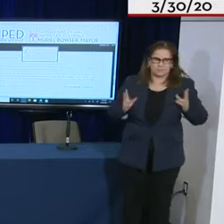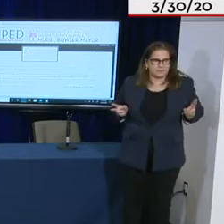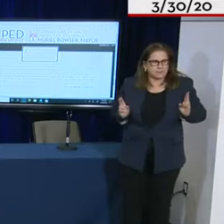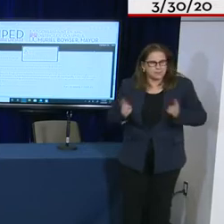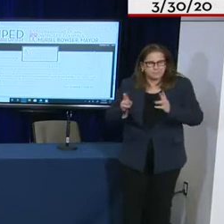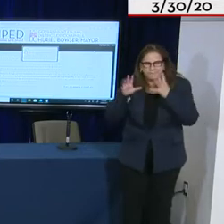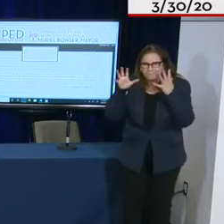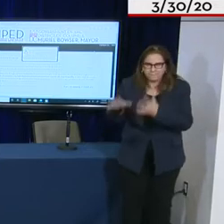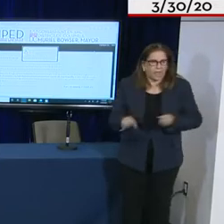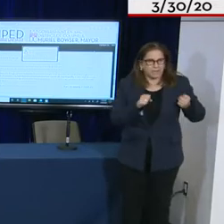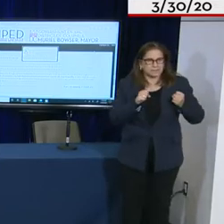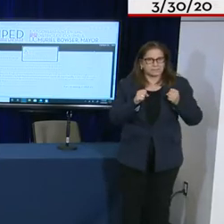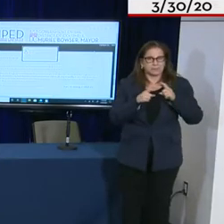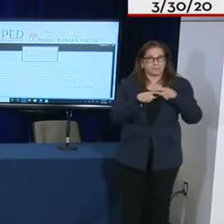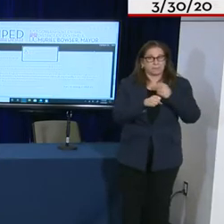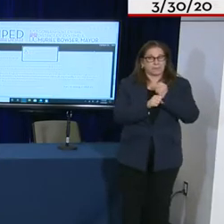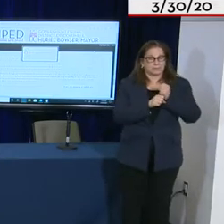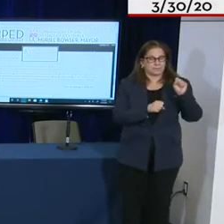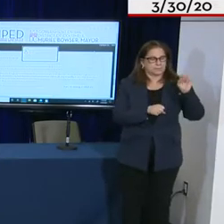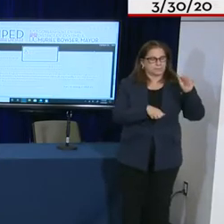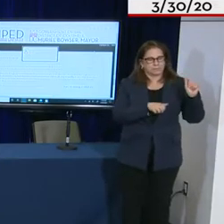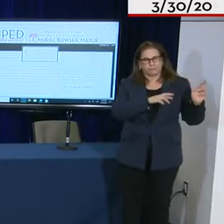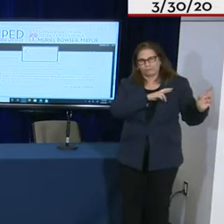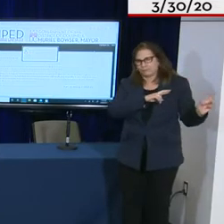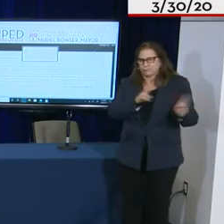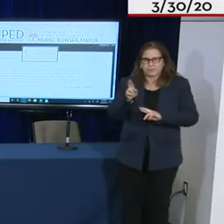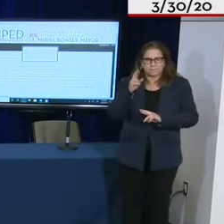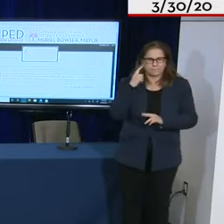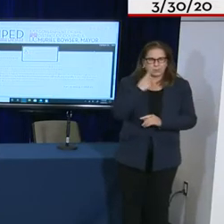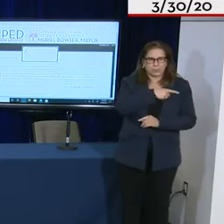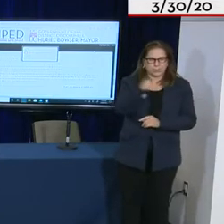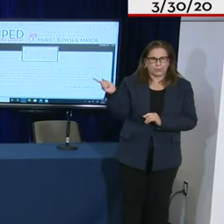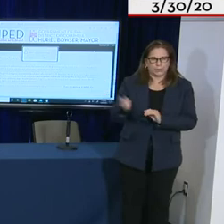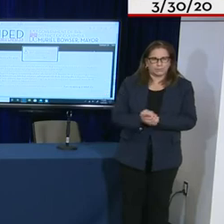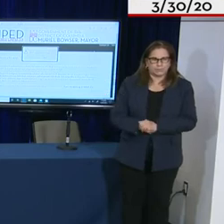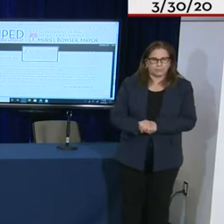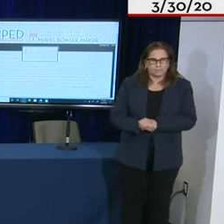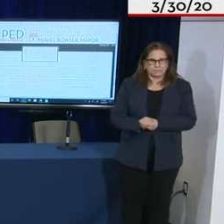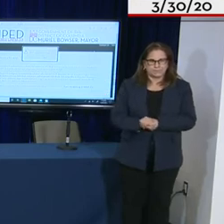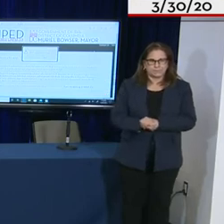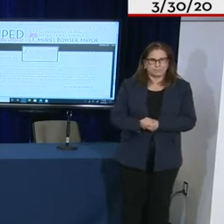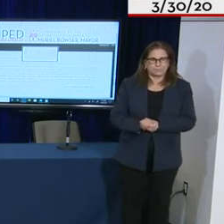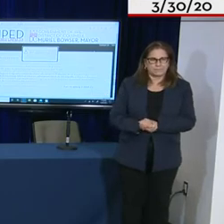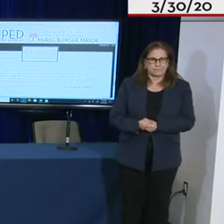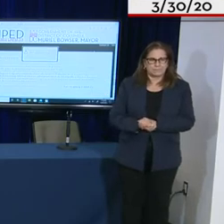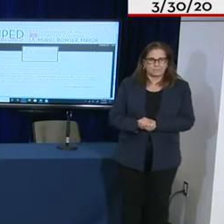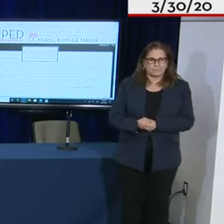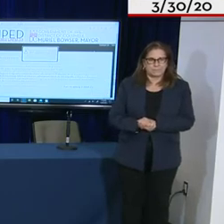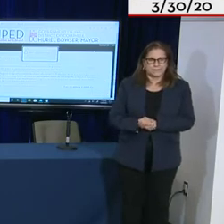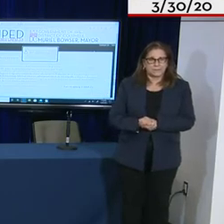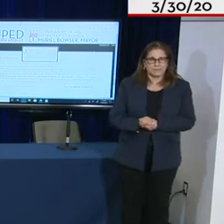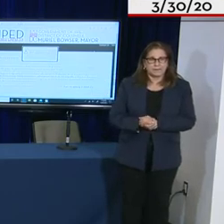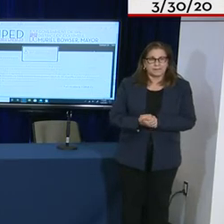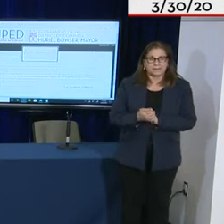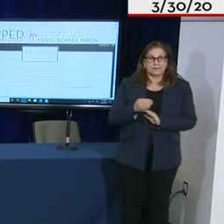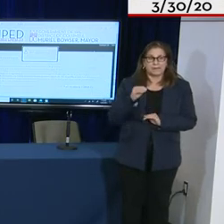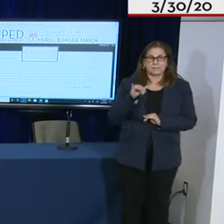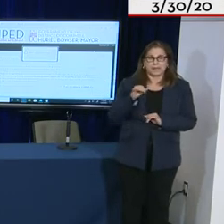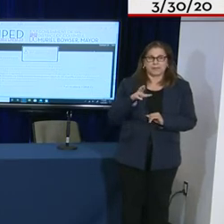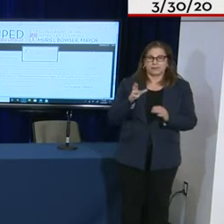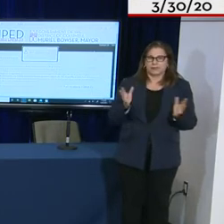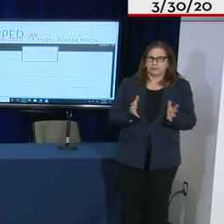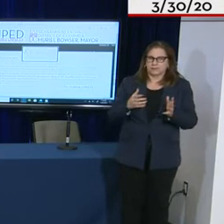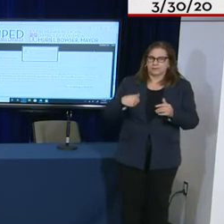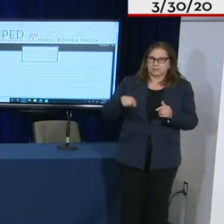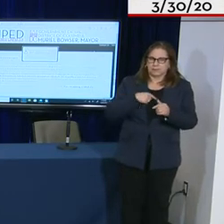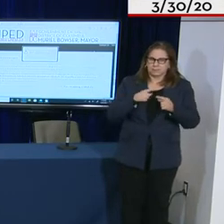those resources together. The mayor had encouraged her administration to work expeditiously, and as I think